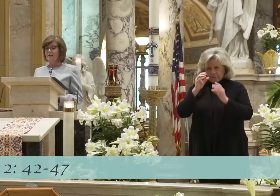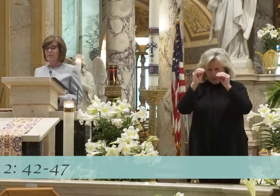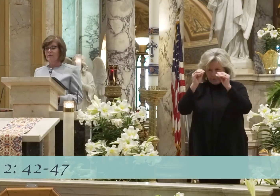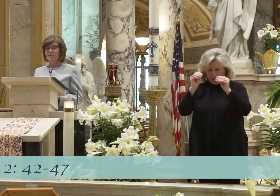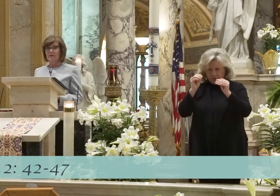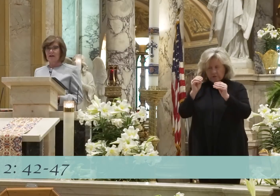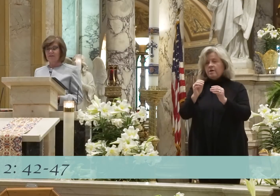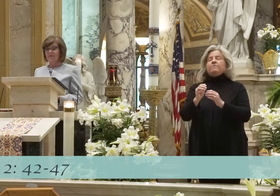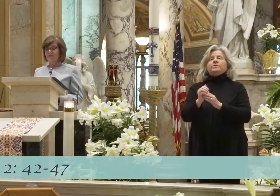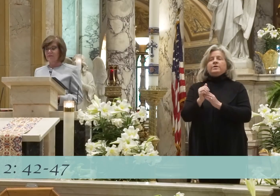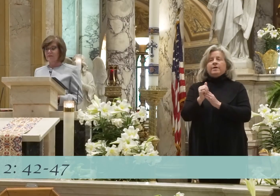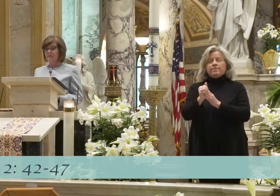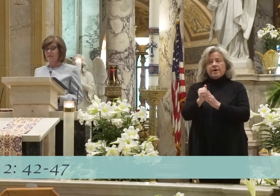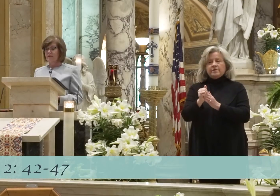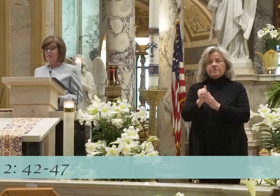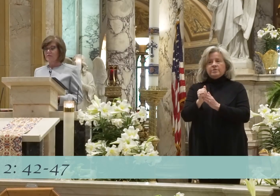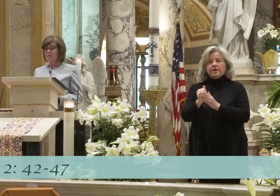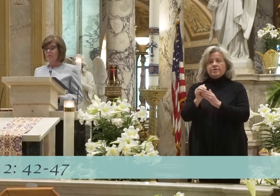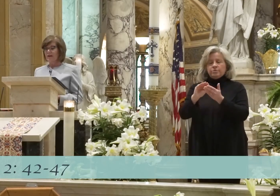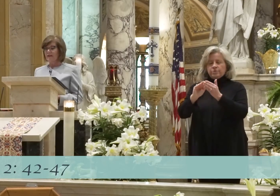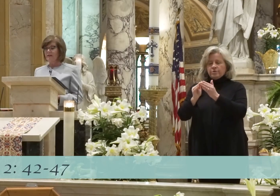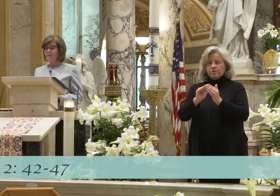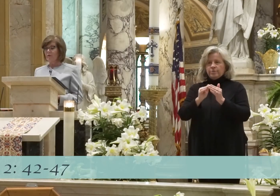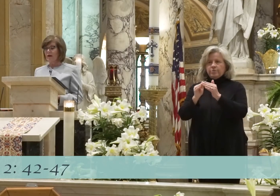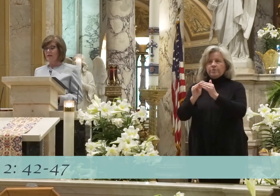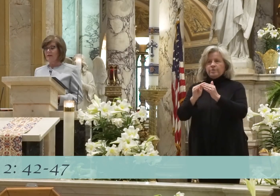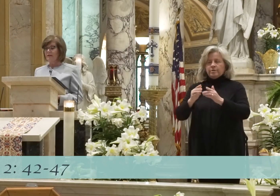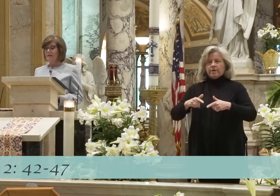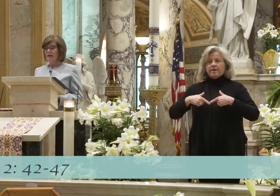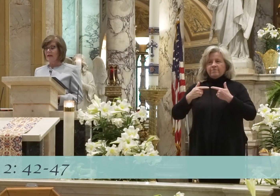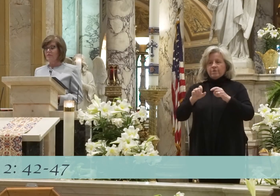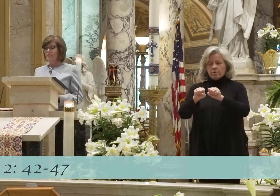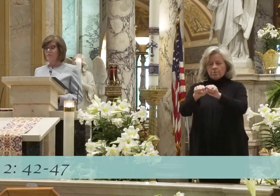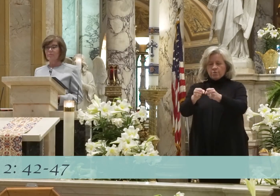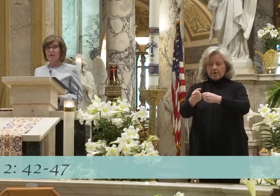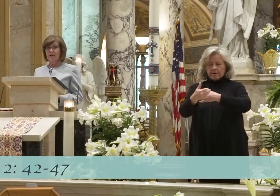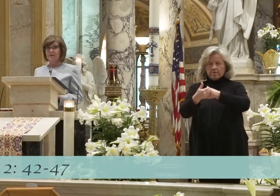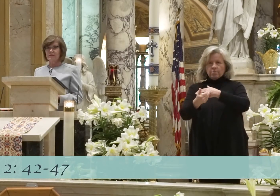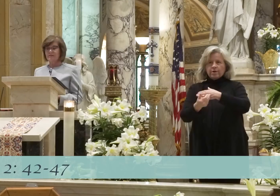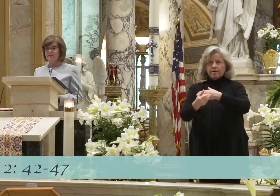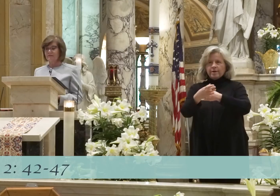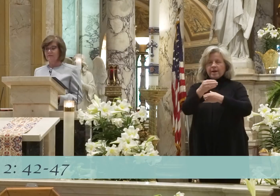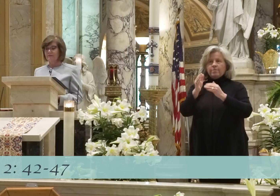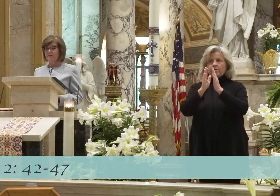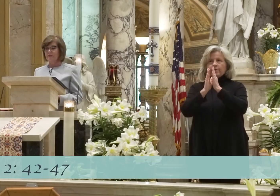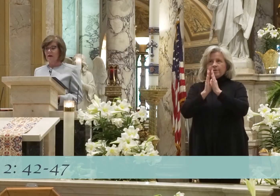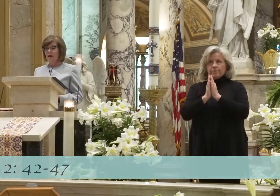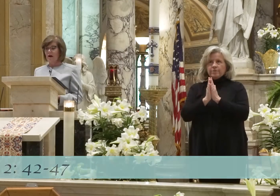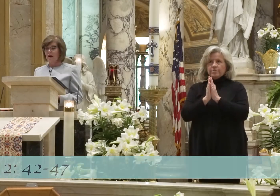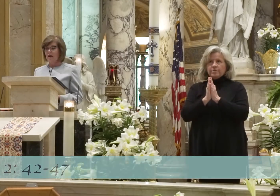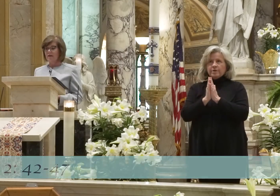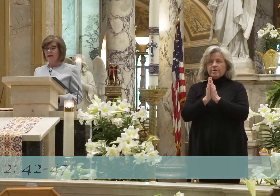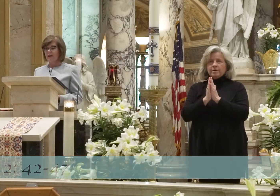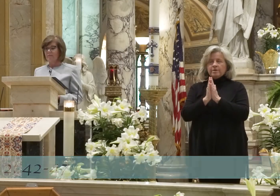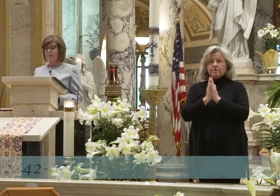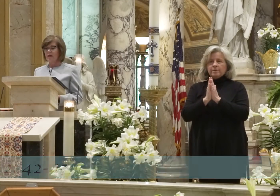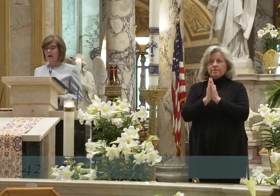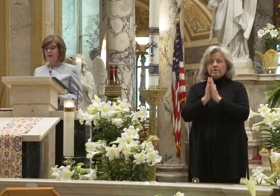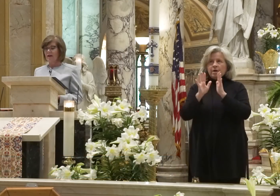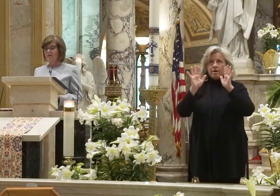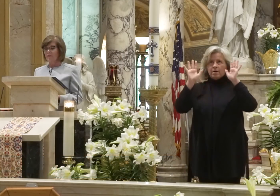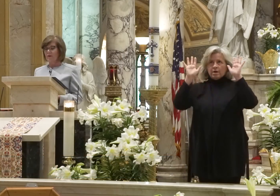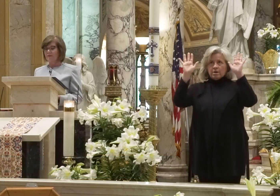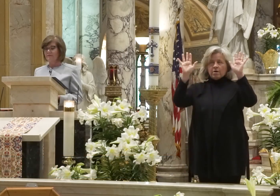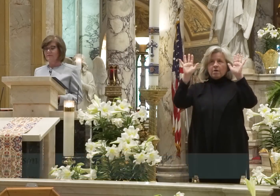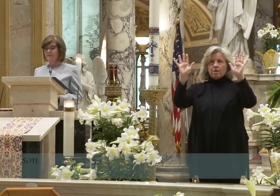and to the communal life, to the breaking of bread and to the prayers. Awe came